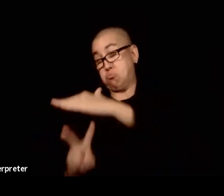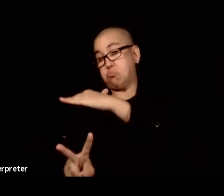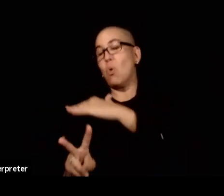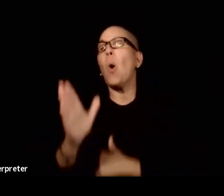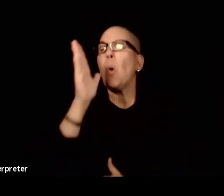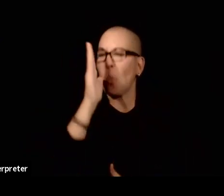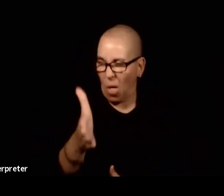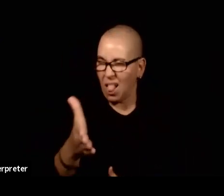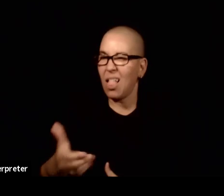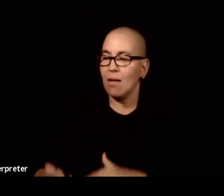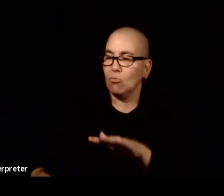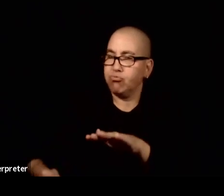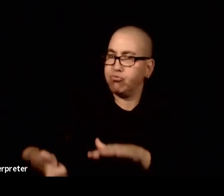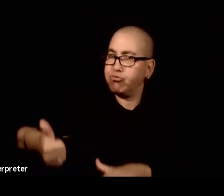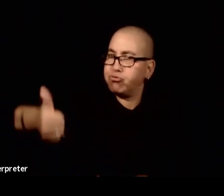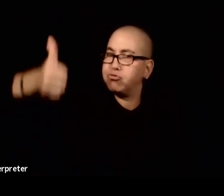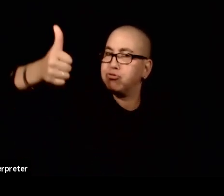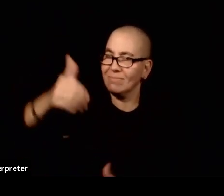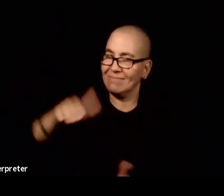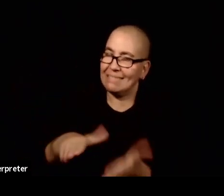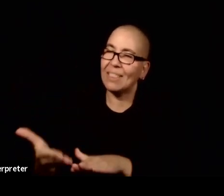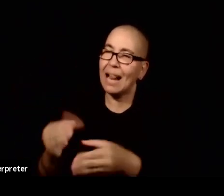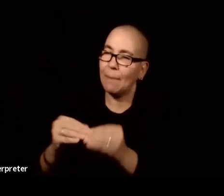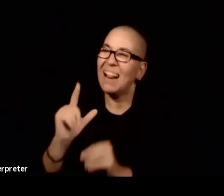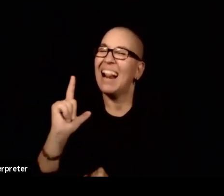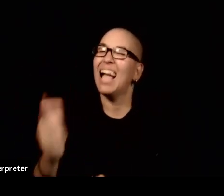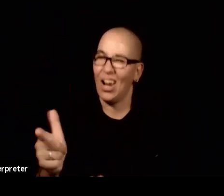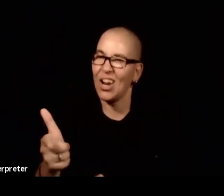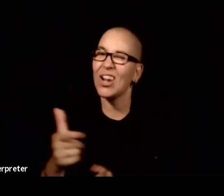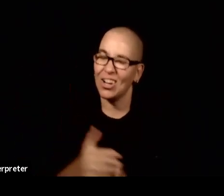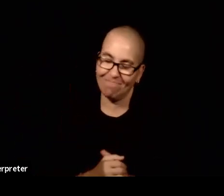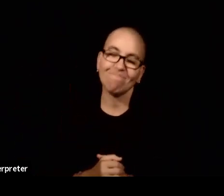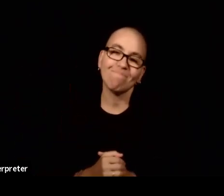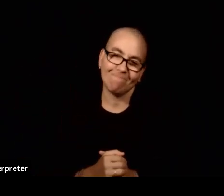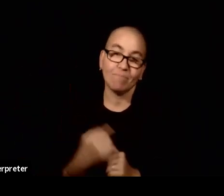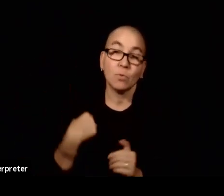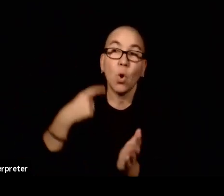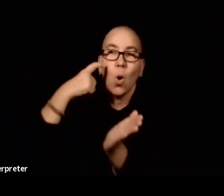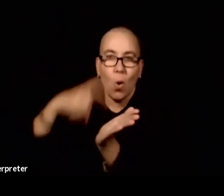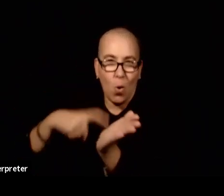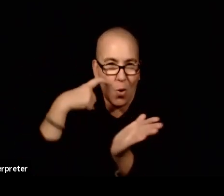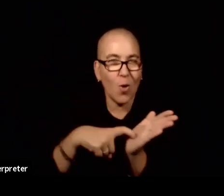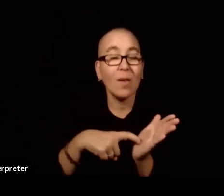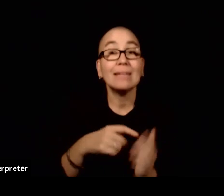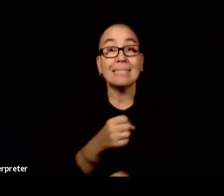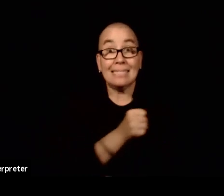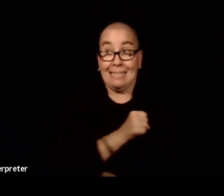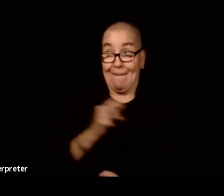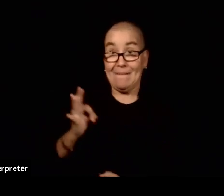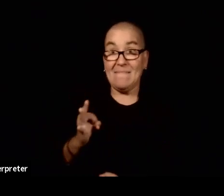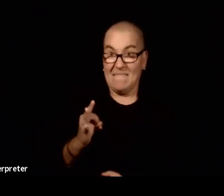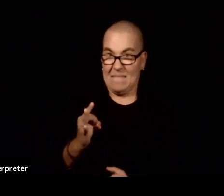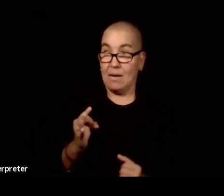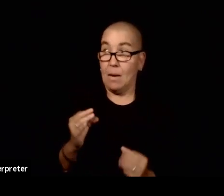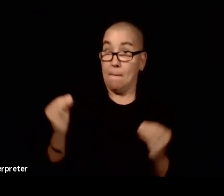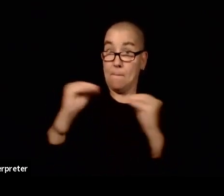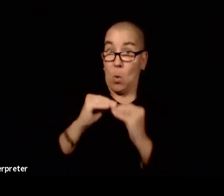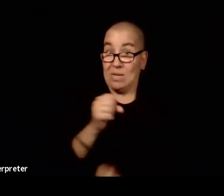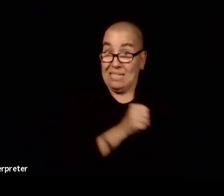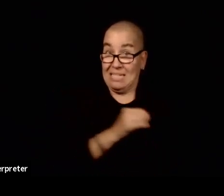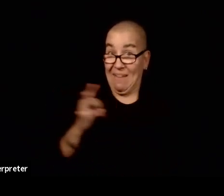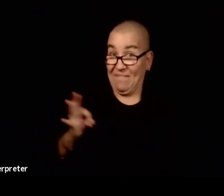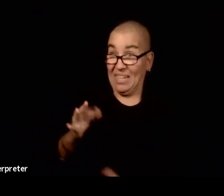that we're seeing more cases in staff in long-term care, meaning that they're getting exposed outside of the facility and then